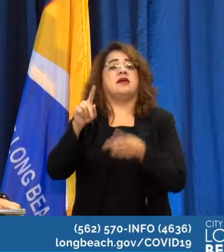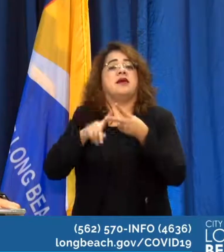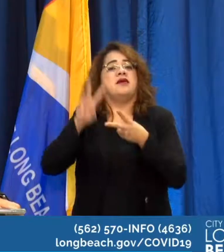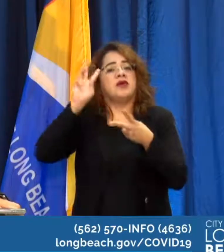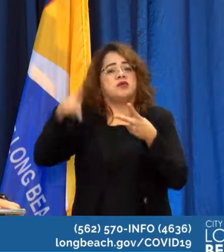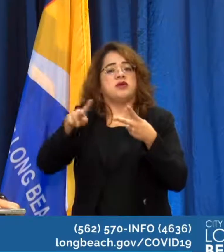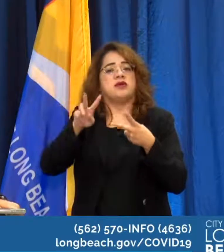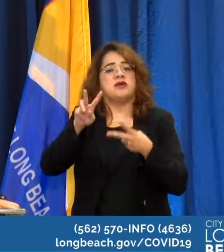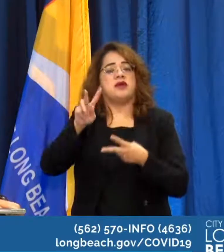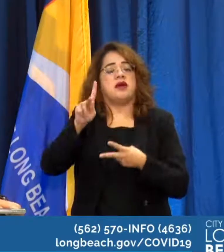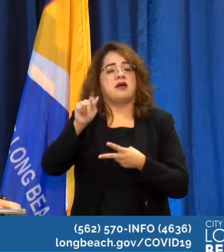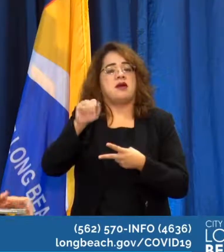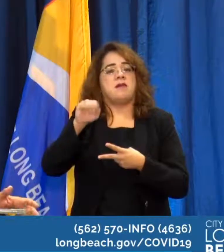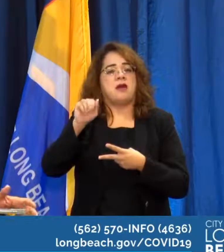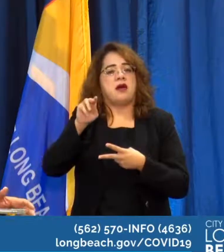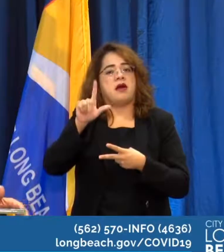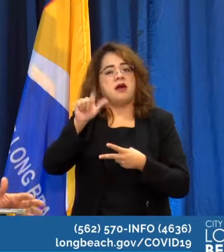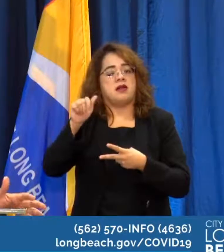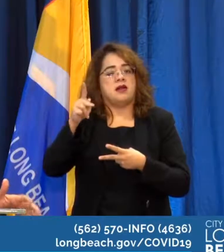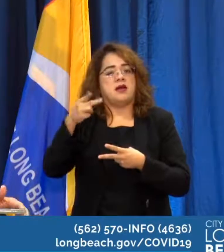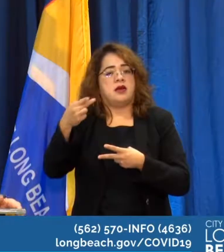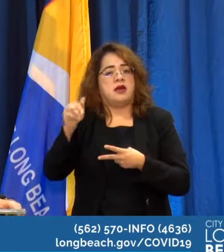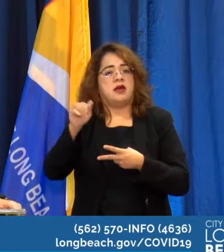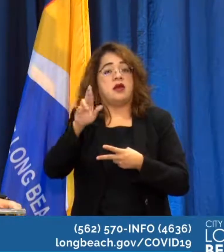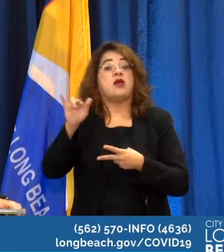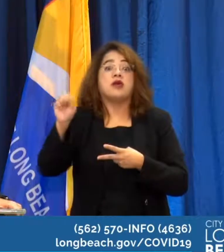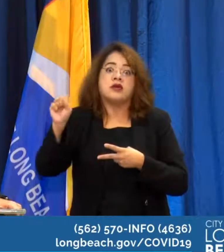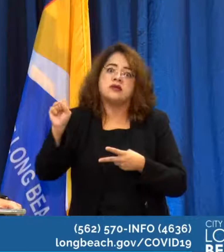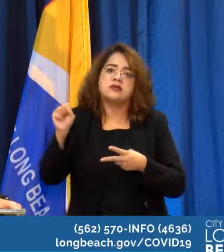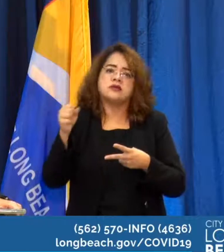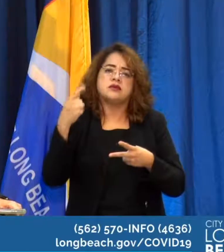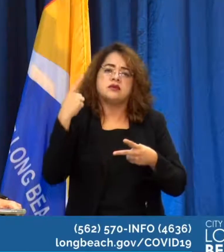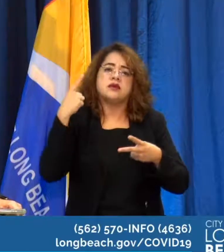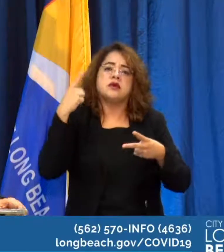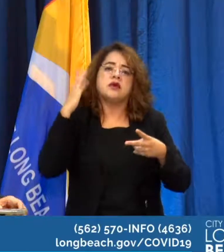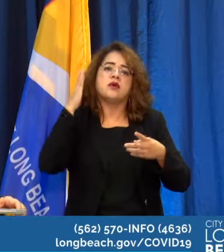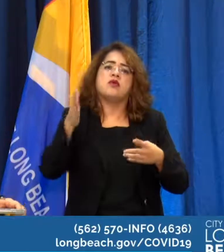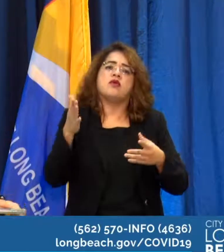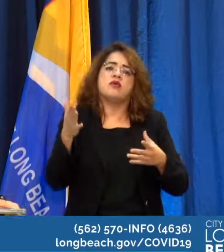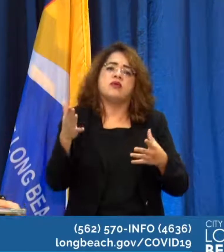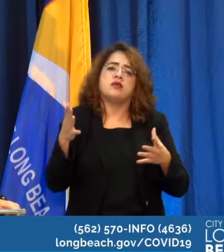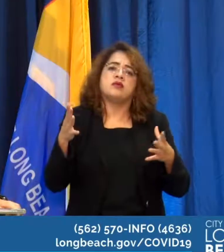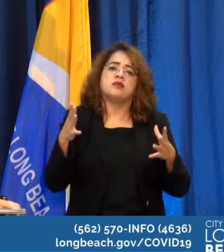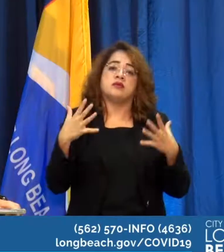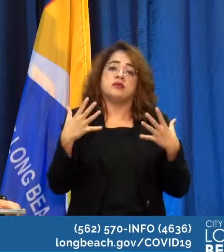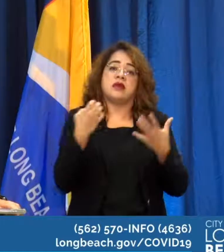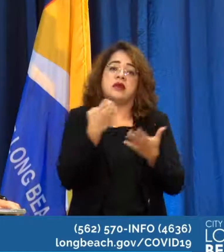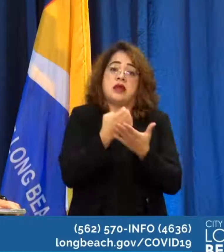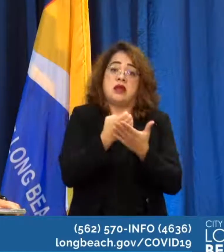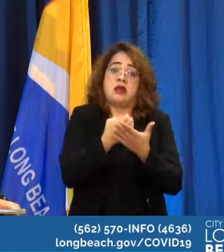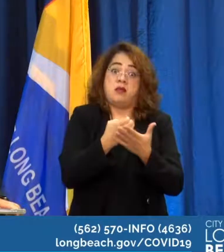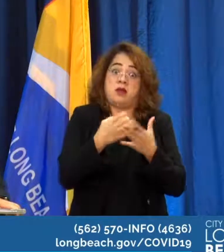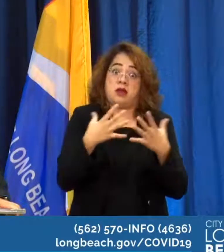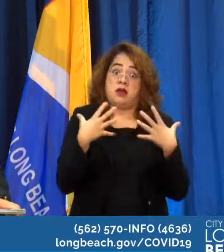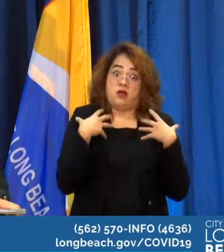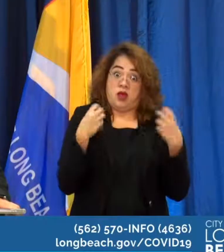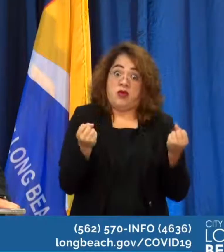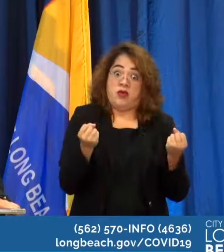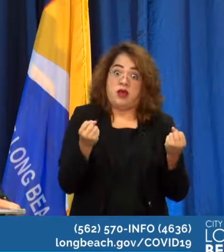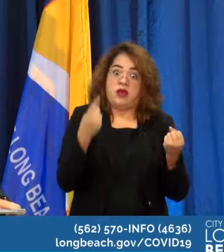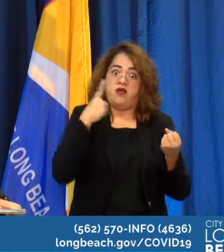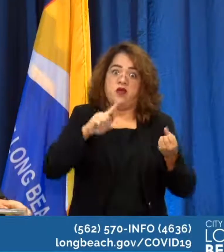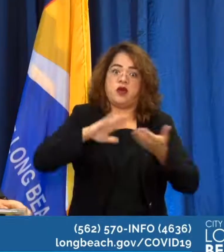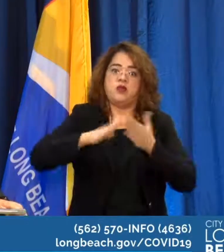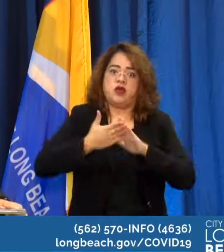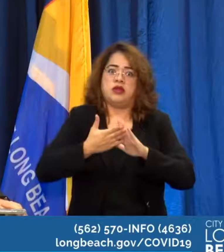was COVID-19 and the economic recovery for cities. We do expect, with this